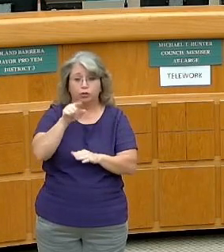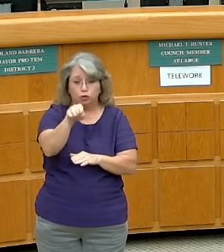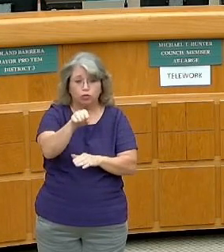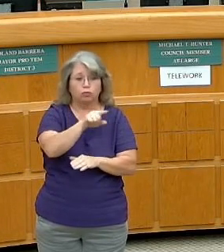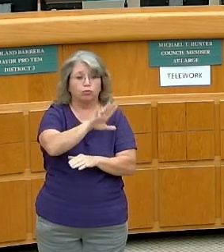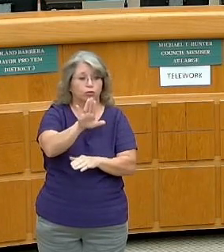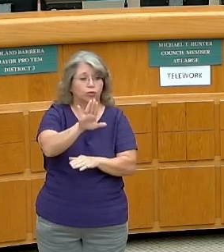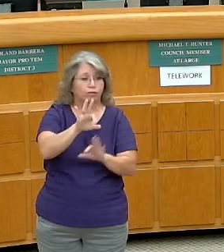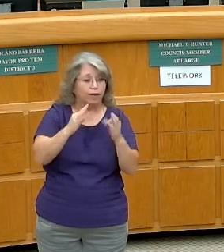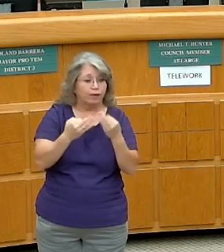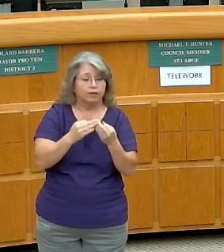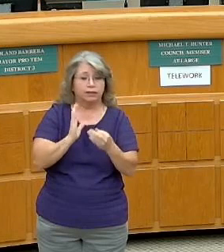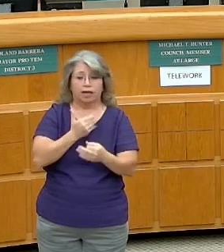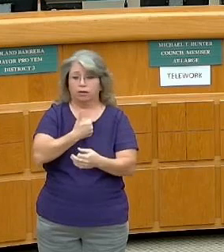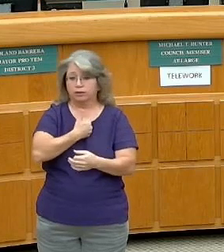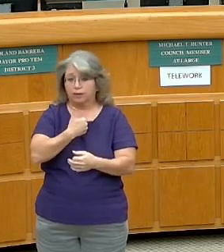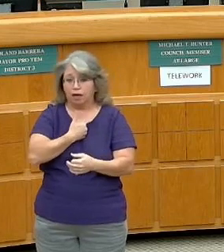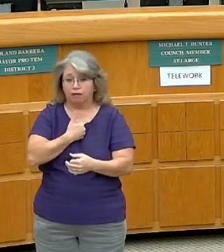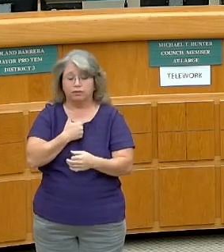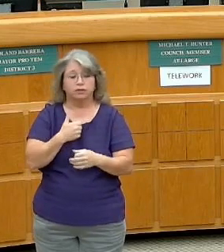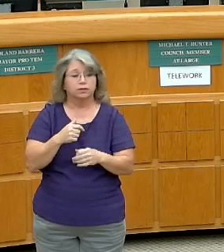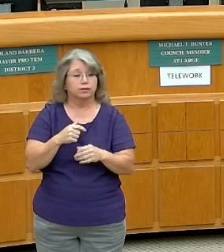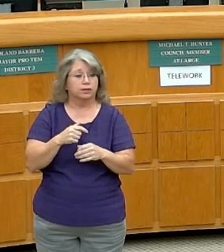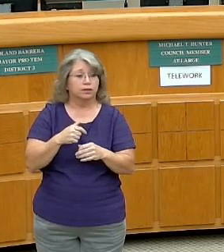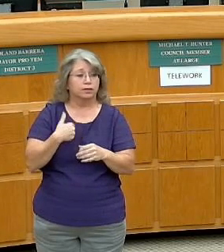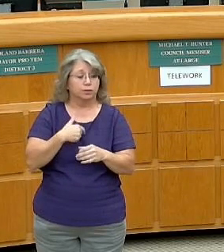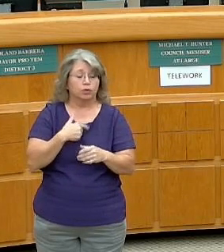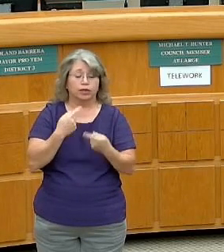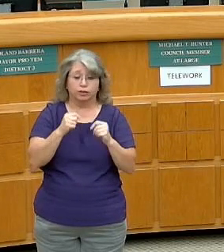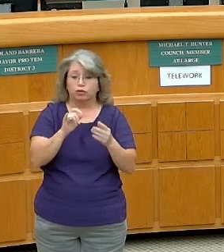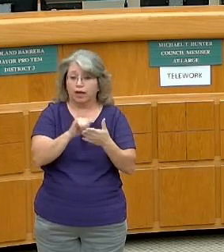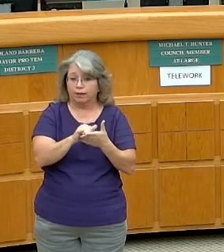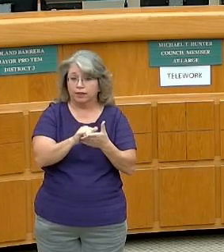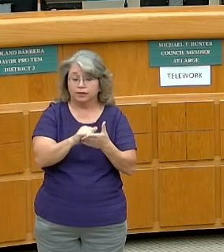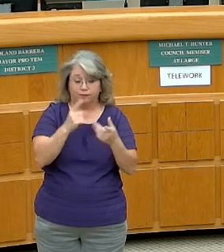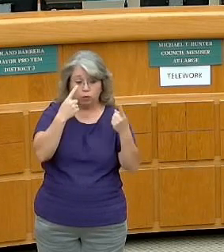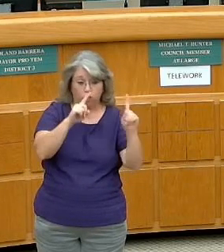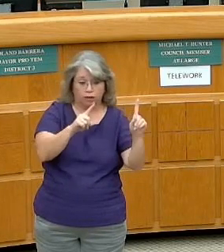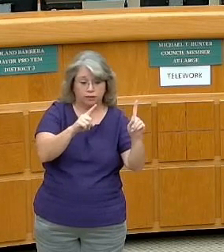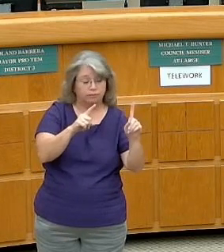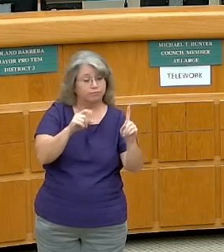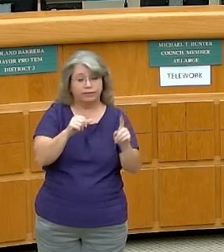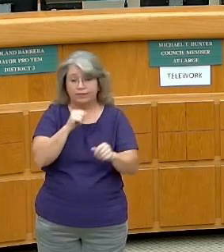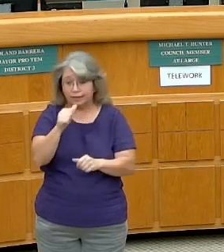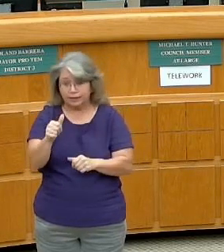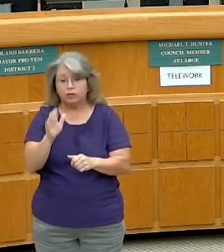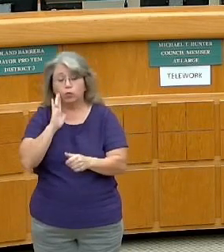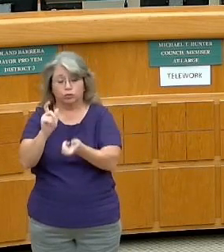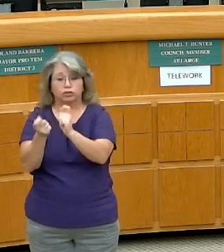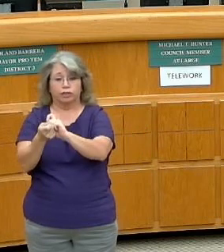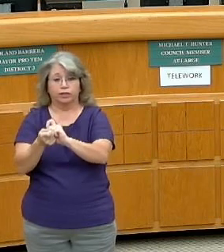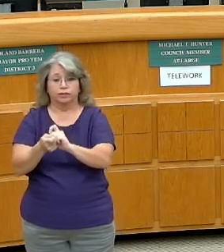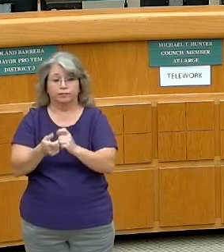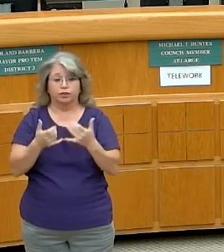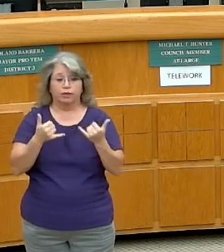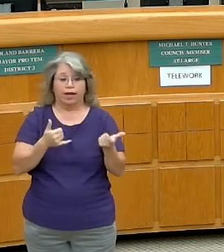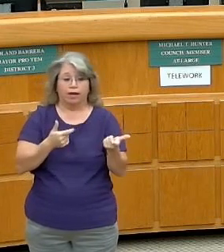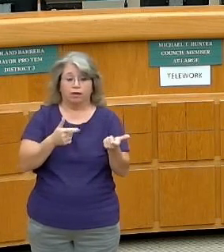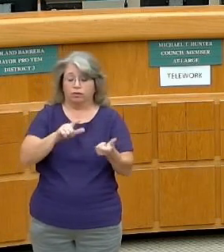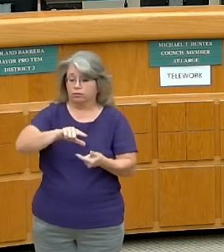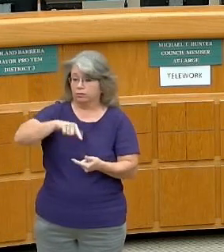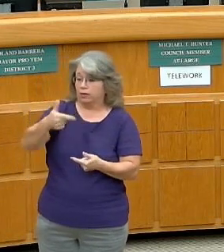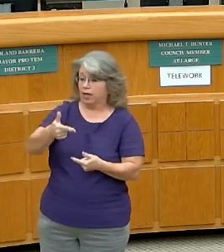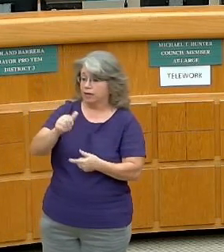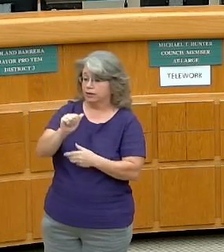So we're going to go this route and hope it works, and we'll keep you updated if it doesn't. So with that, let me turn it over to Annette Rodriguez, who's going to